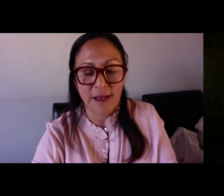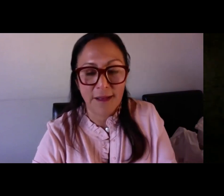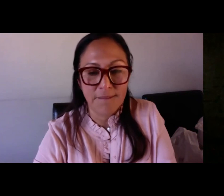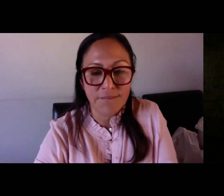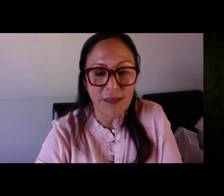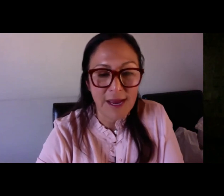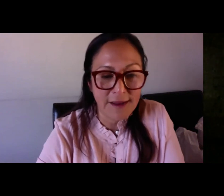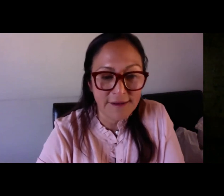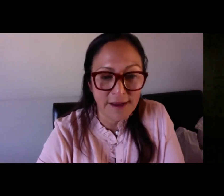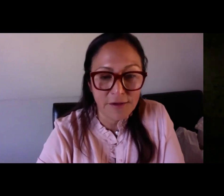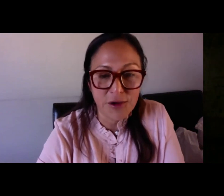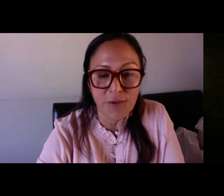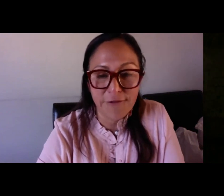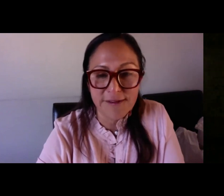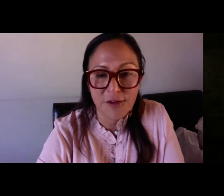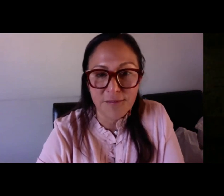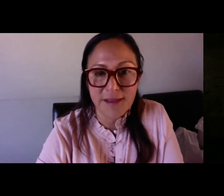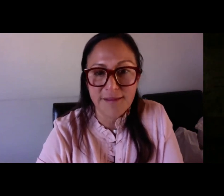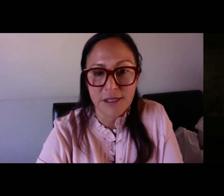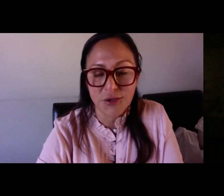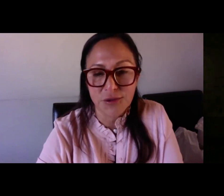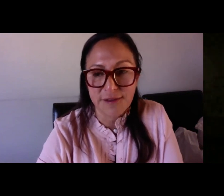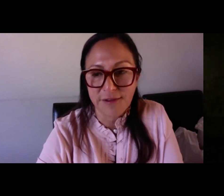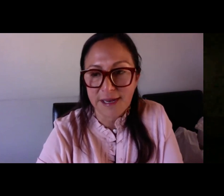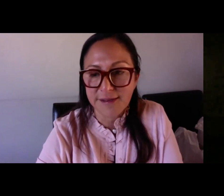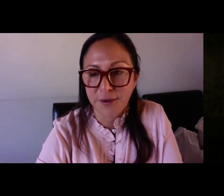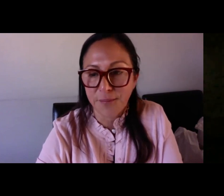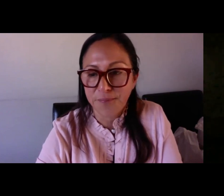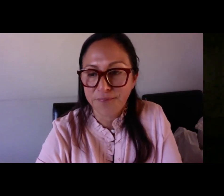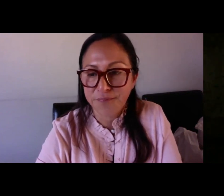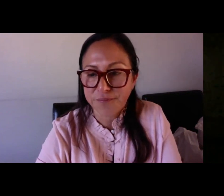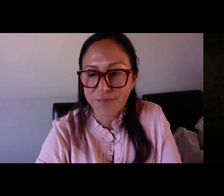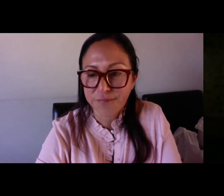things. And you can reference those myths and truths if you need to.